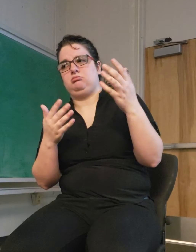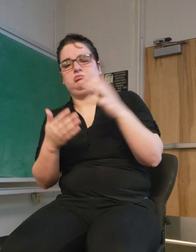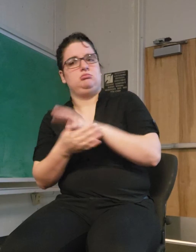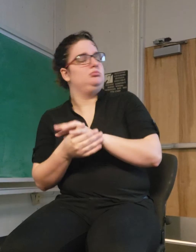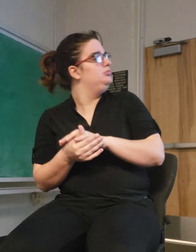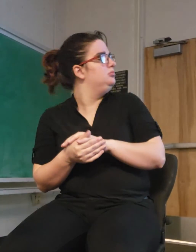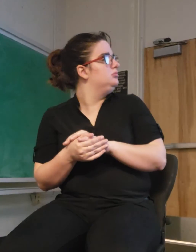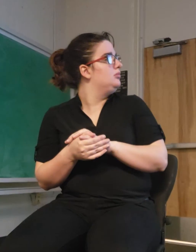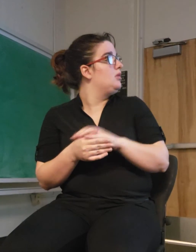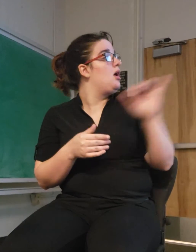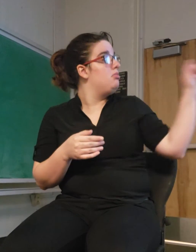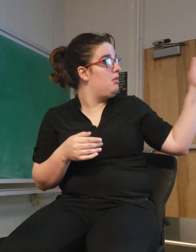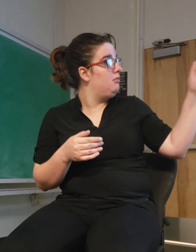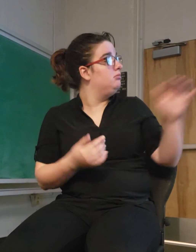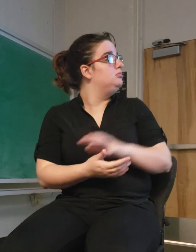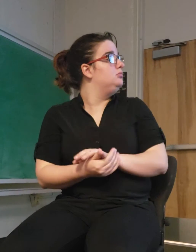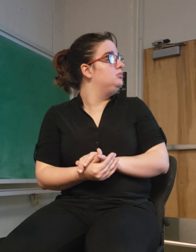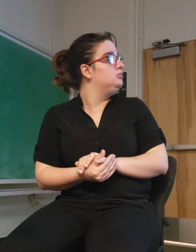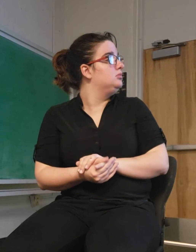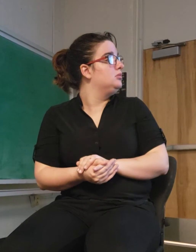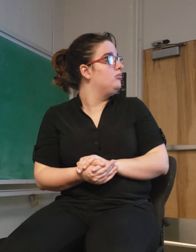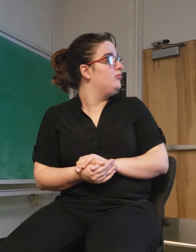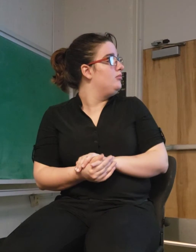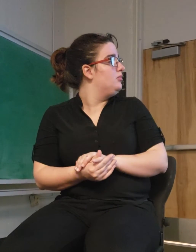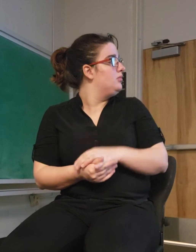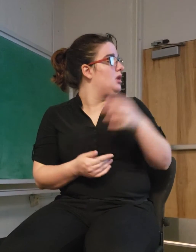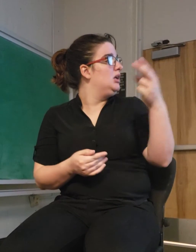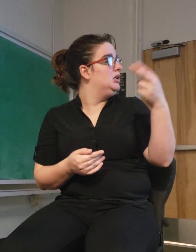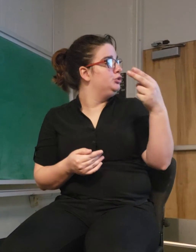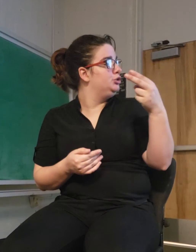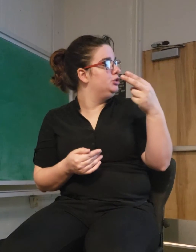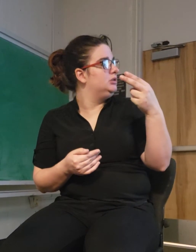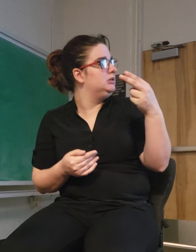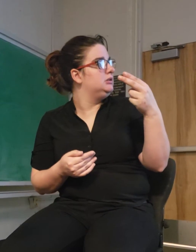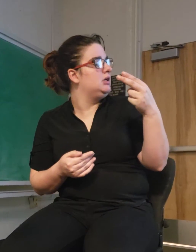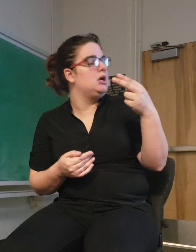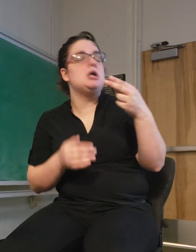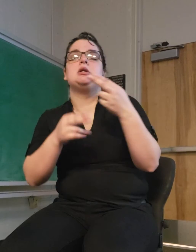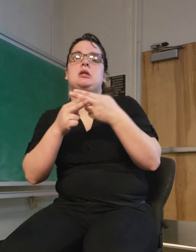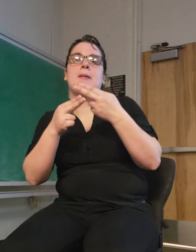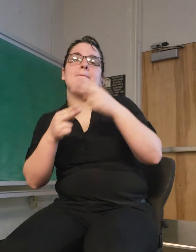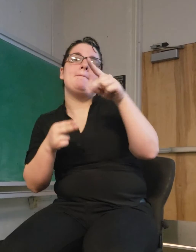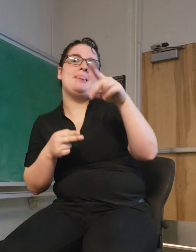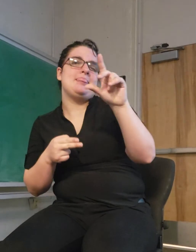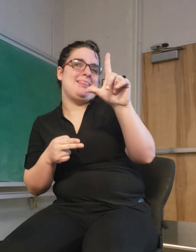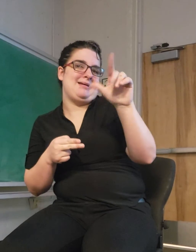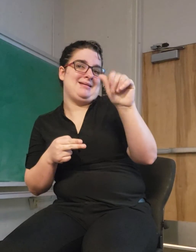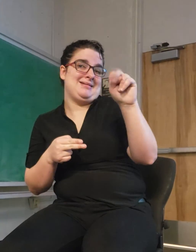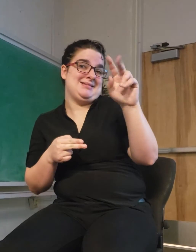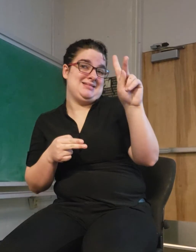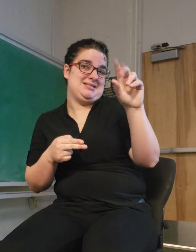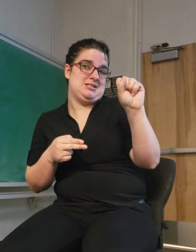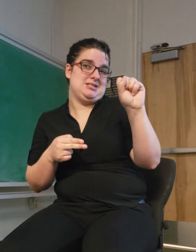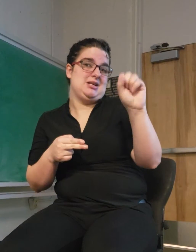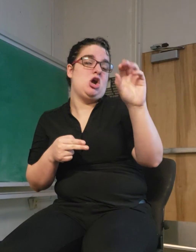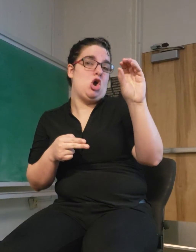formula. H is a constant of nature called Planck's constant. There is the number in SI units. C is